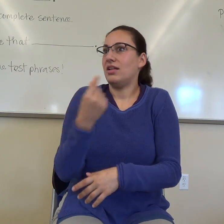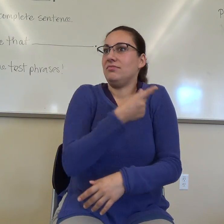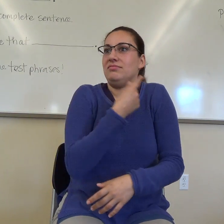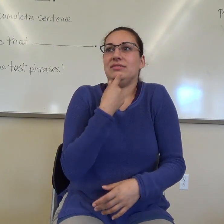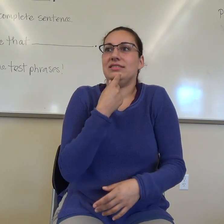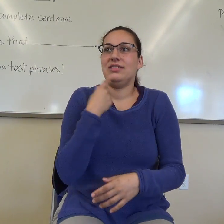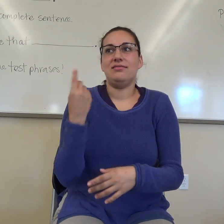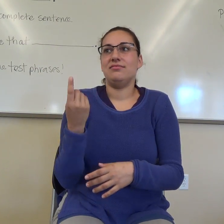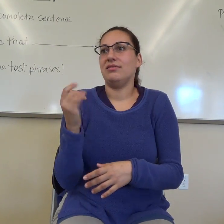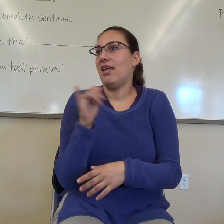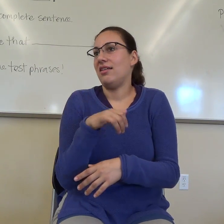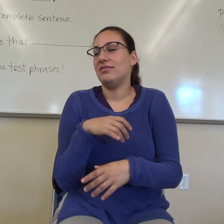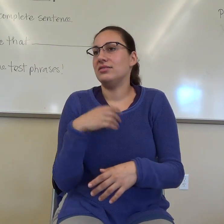happened on the 5th of May?